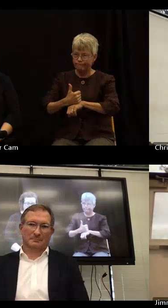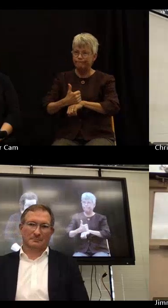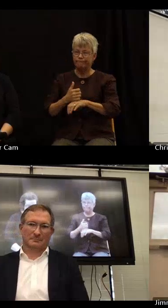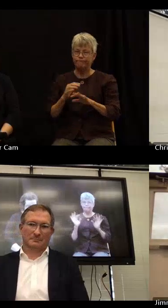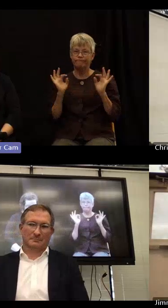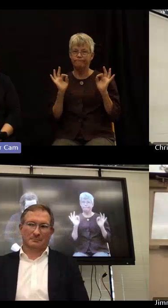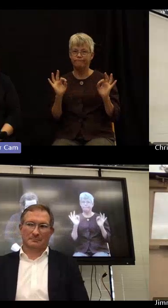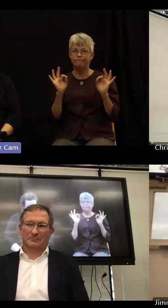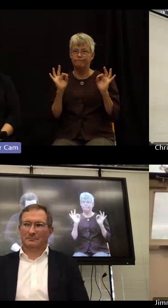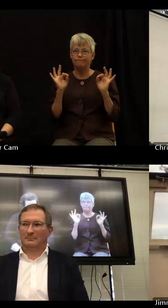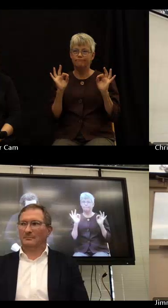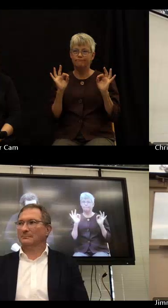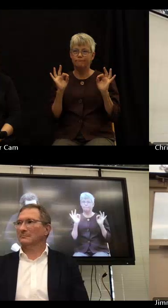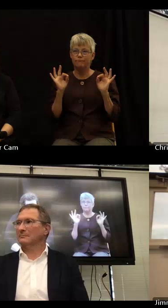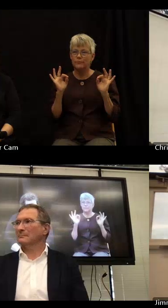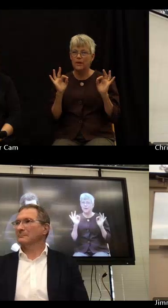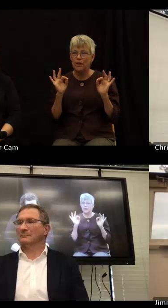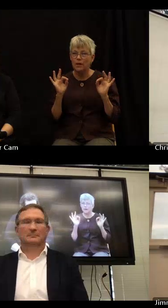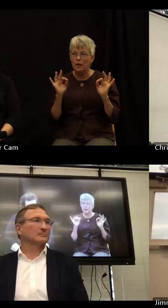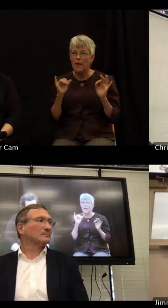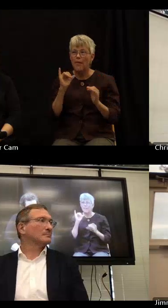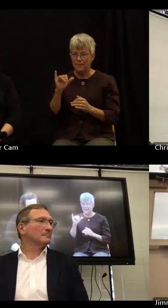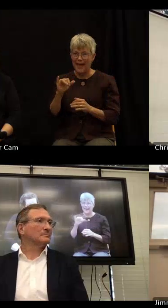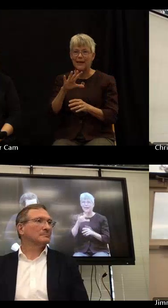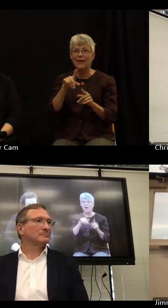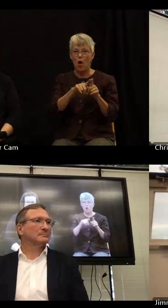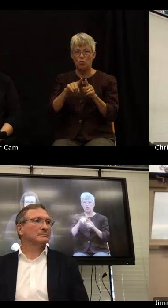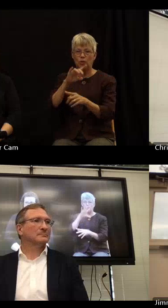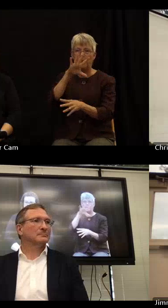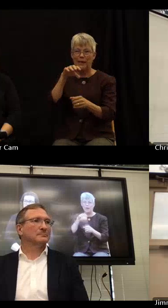So they can be part of orientation also.